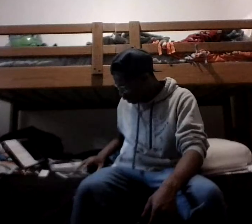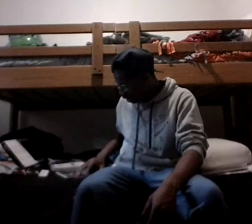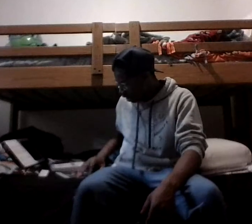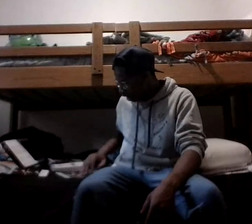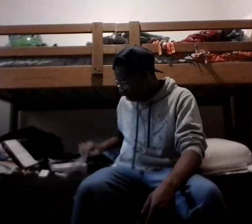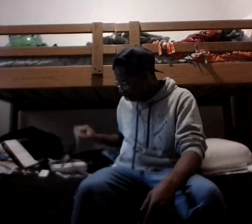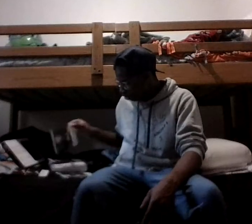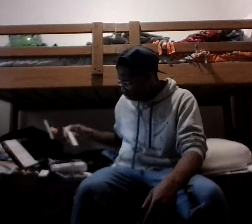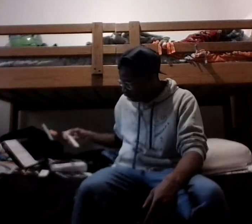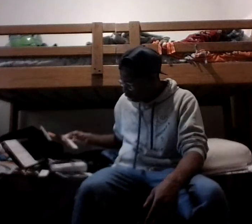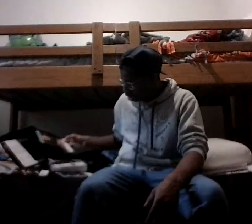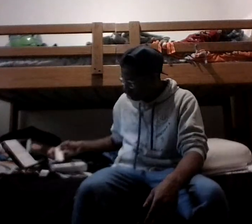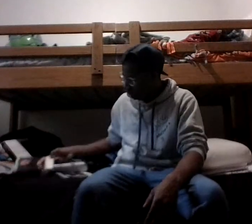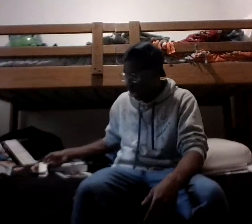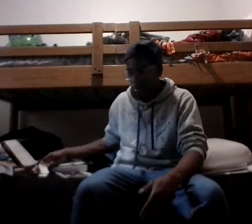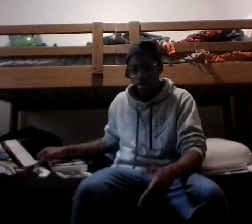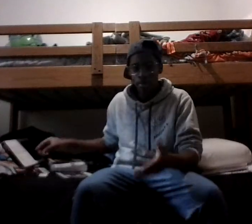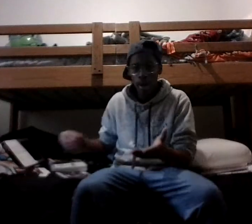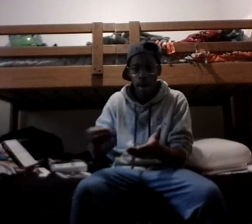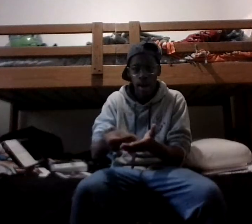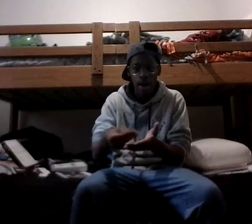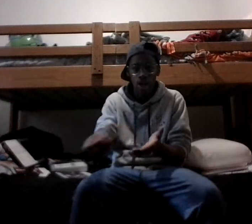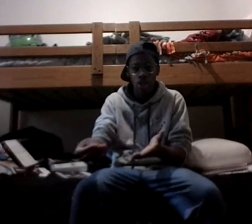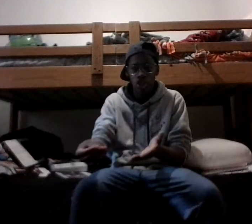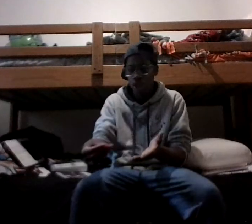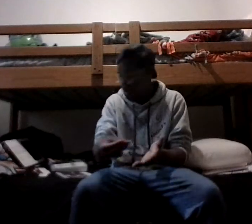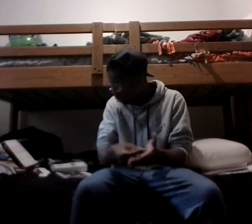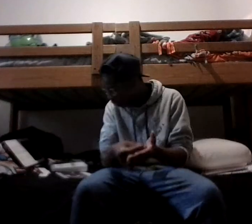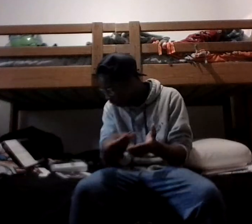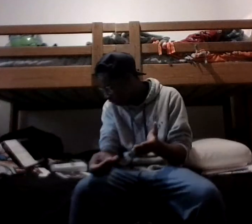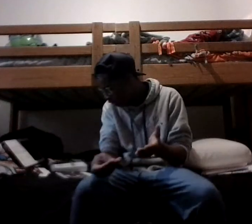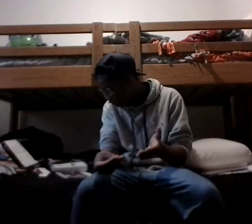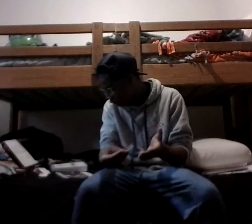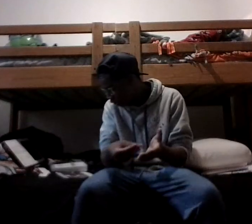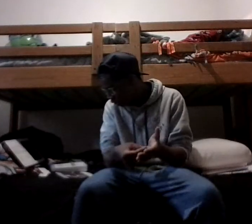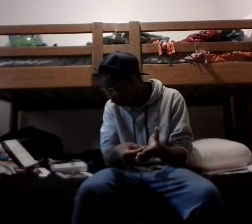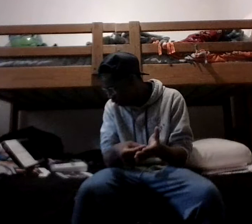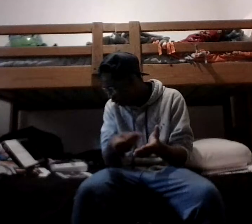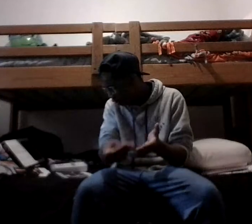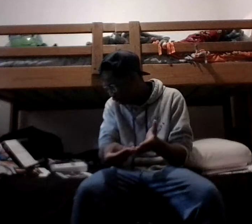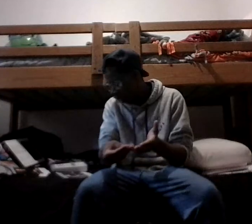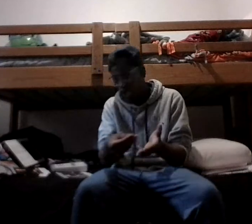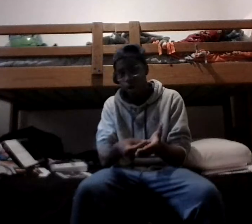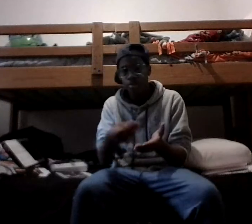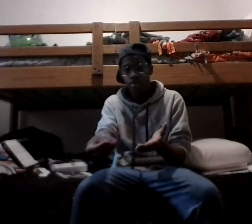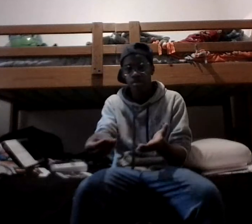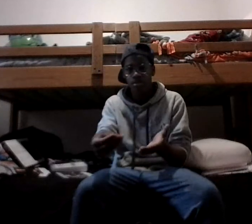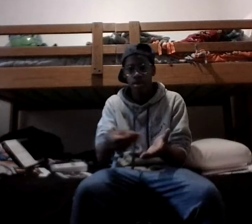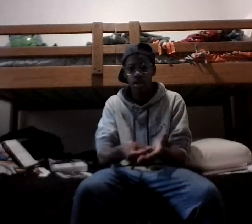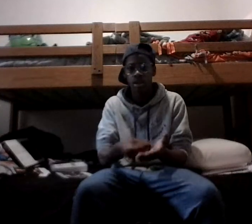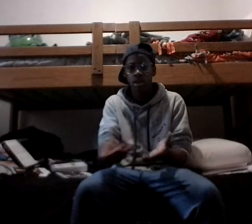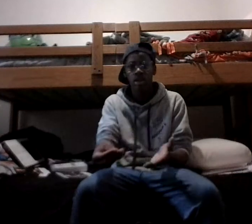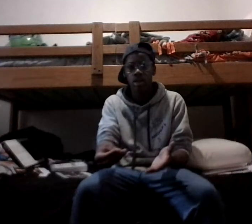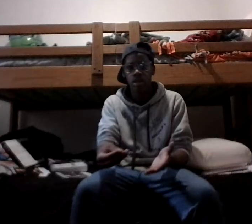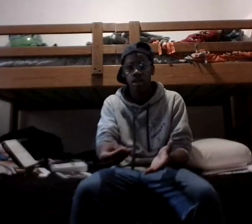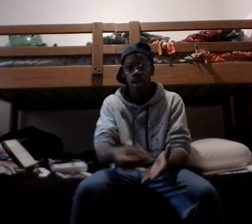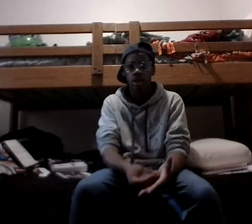our next word shop shop shop shop like